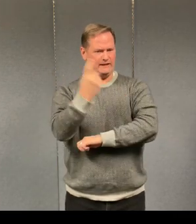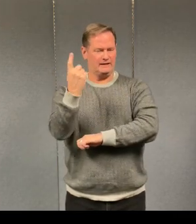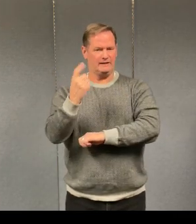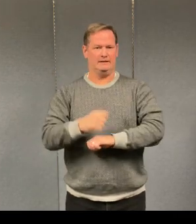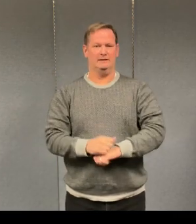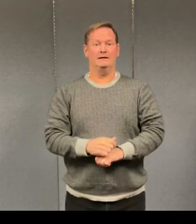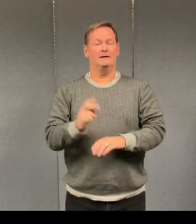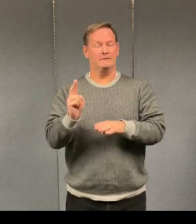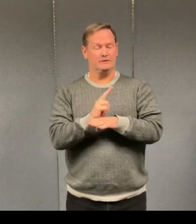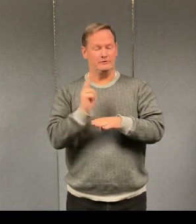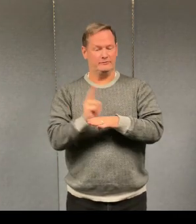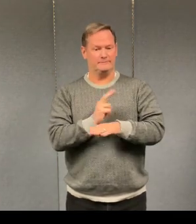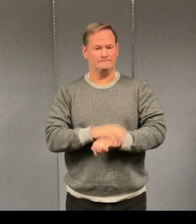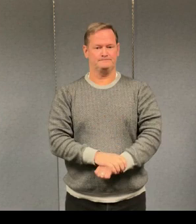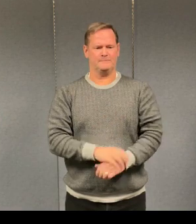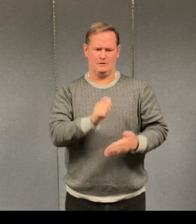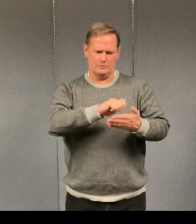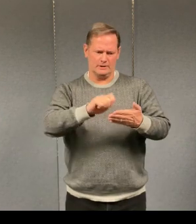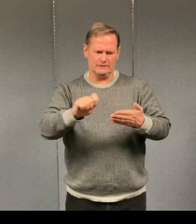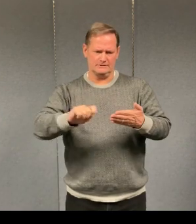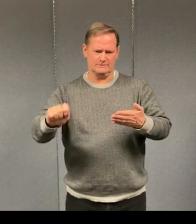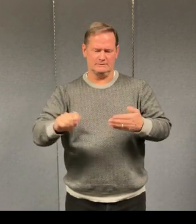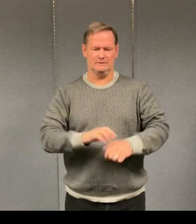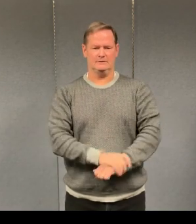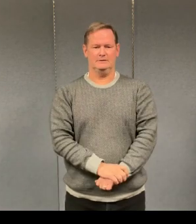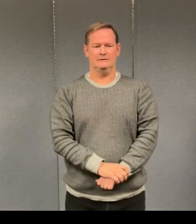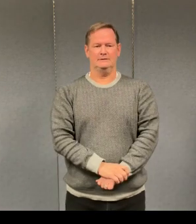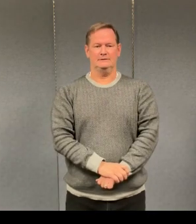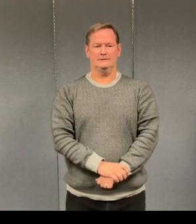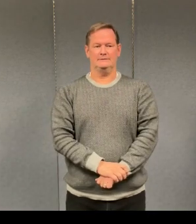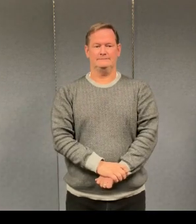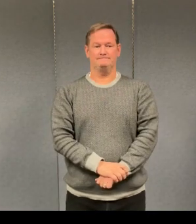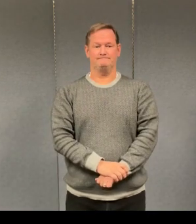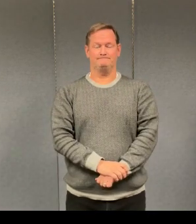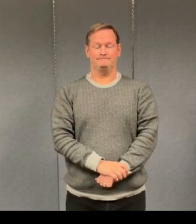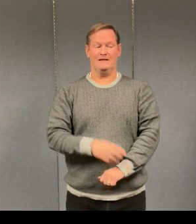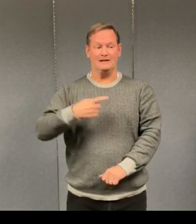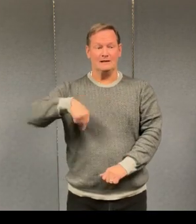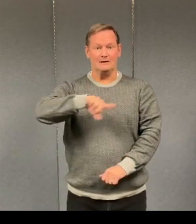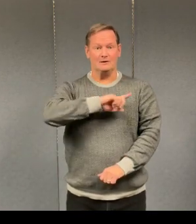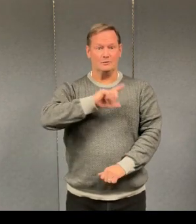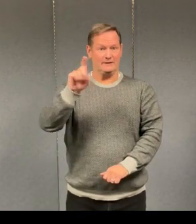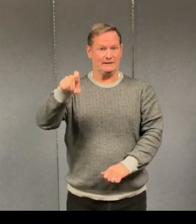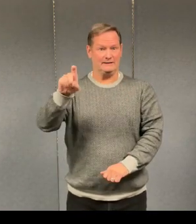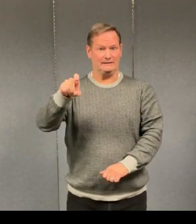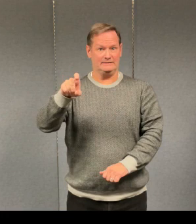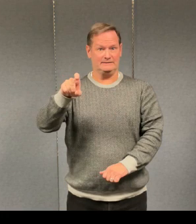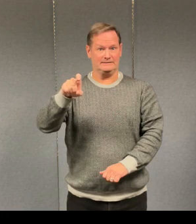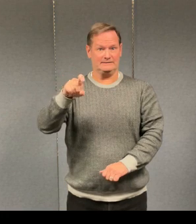Okay, now please write this down because we'll need this information at the end. The costs